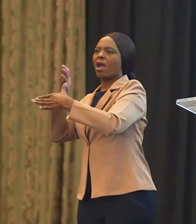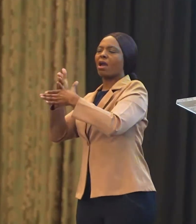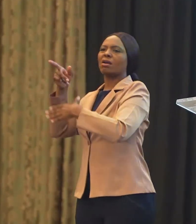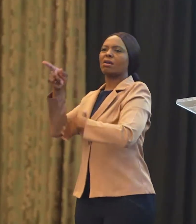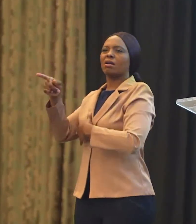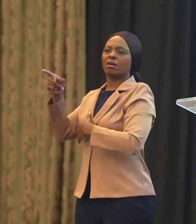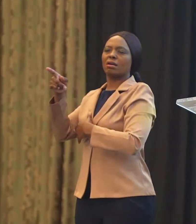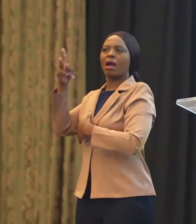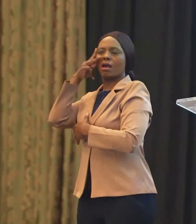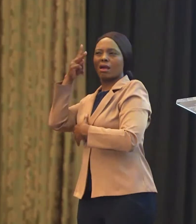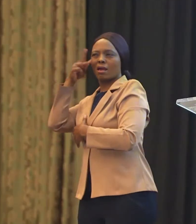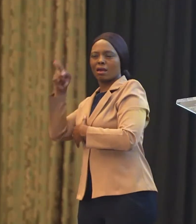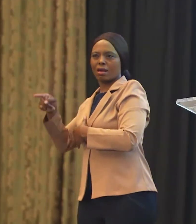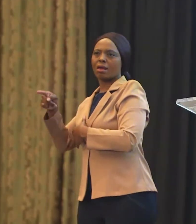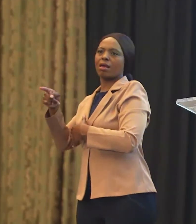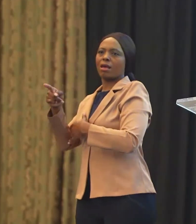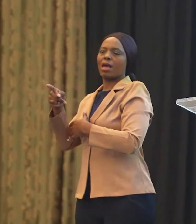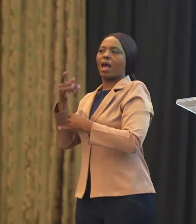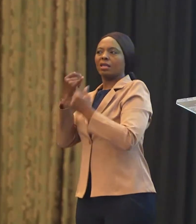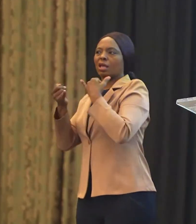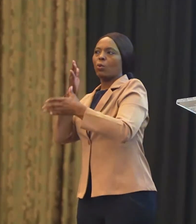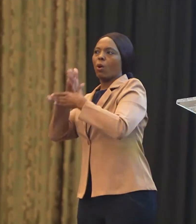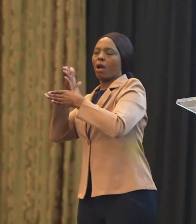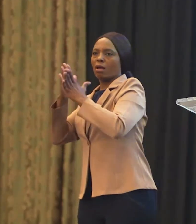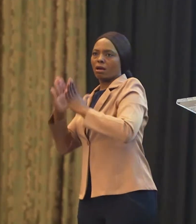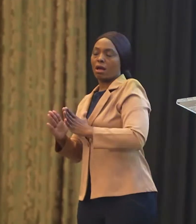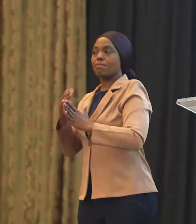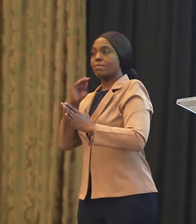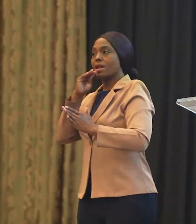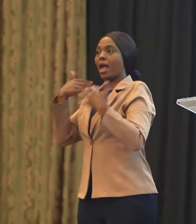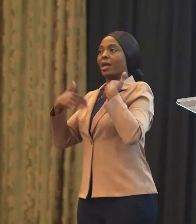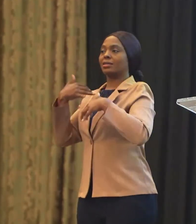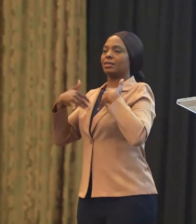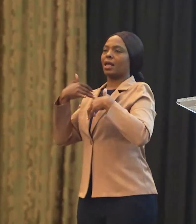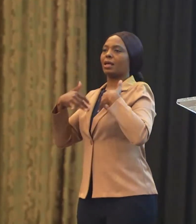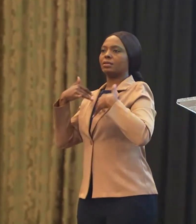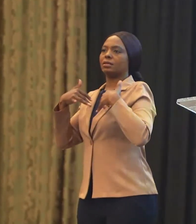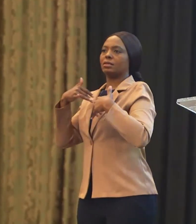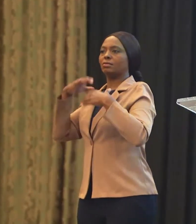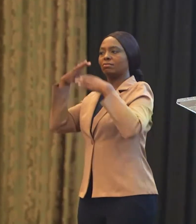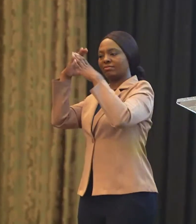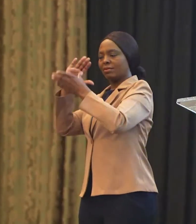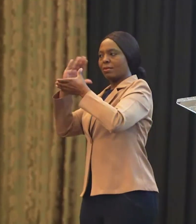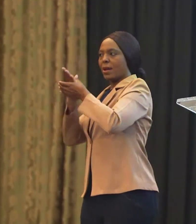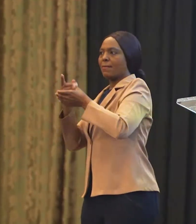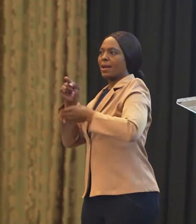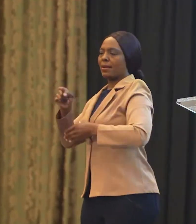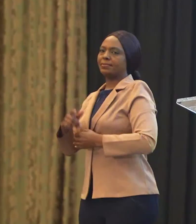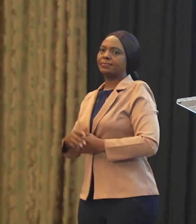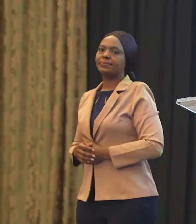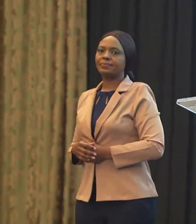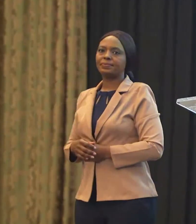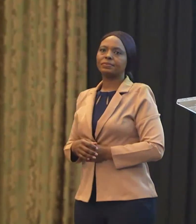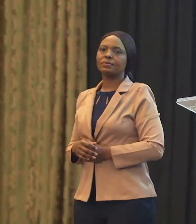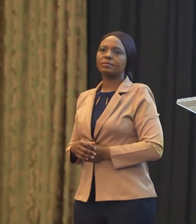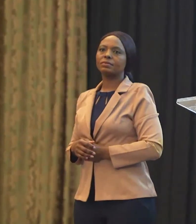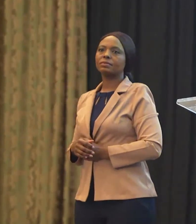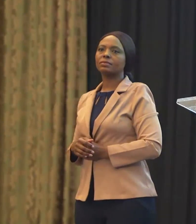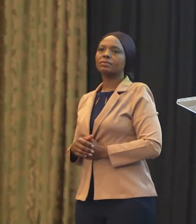this is a very, very exciting model that we are implementing.